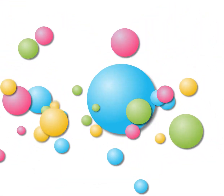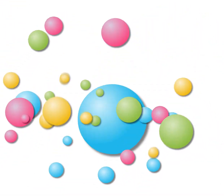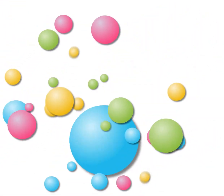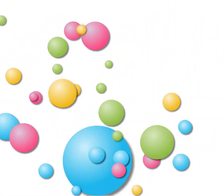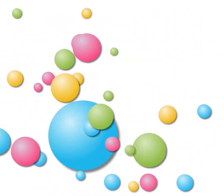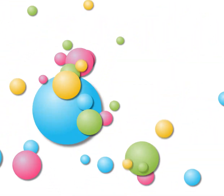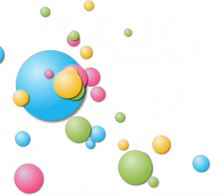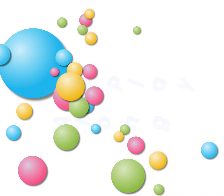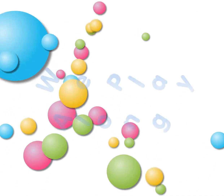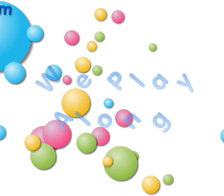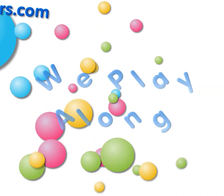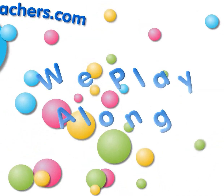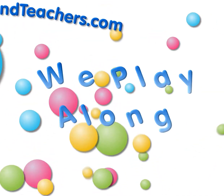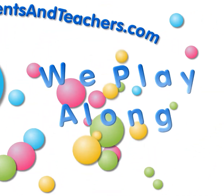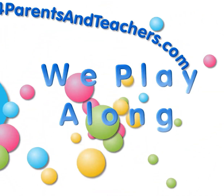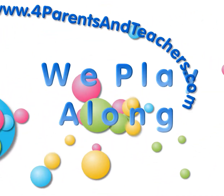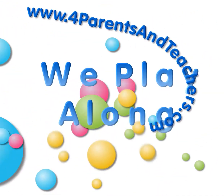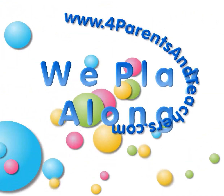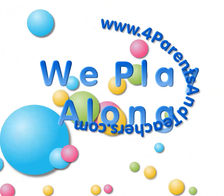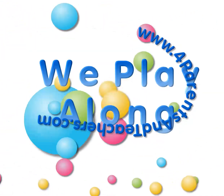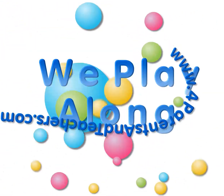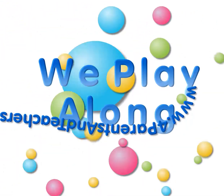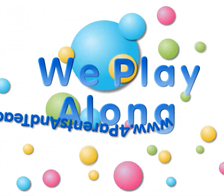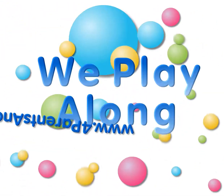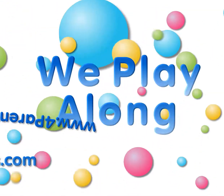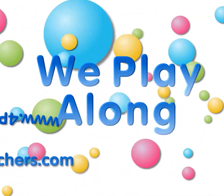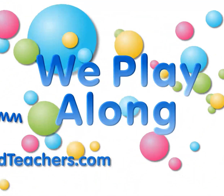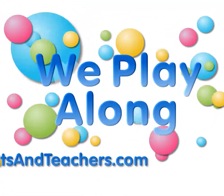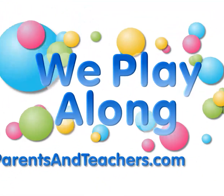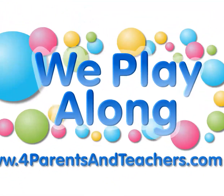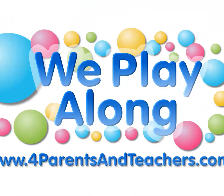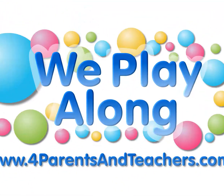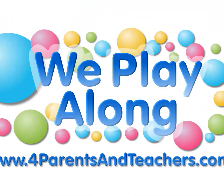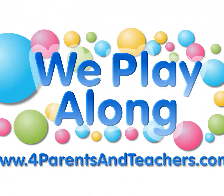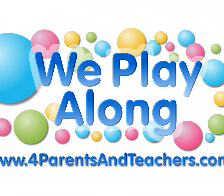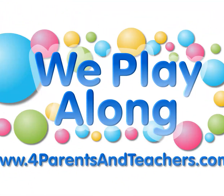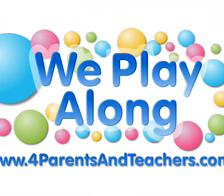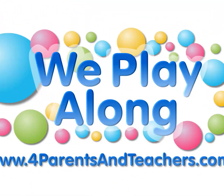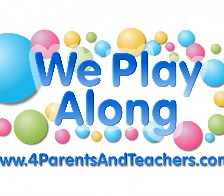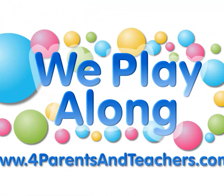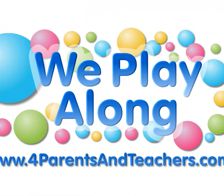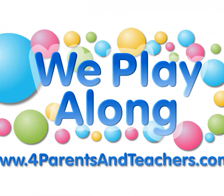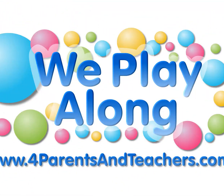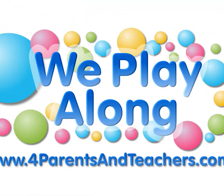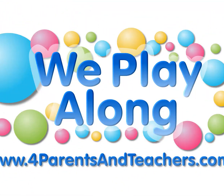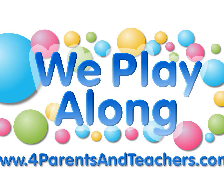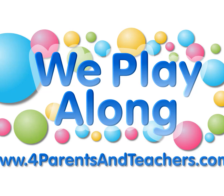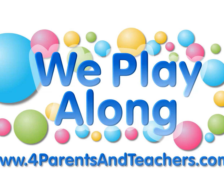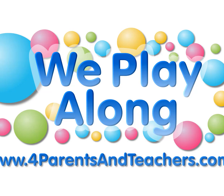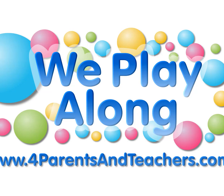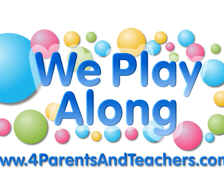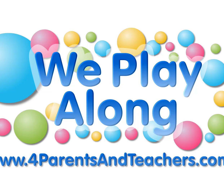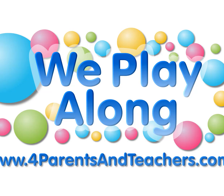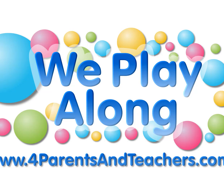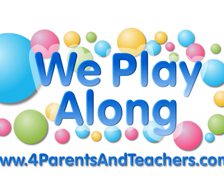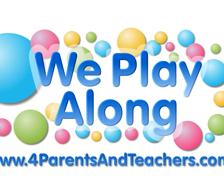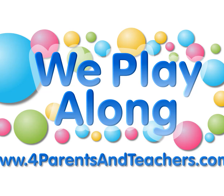and play along. We play along, come on and play along. We play along, and you can